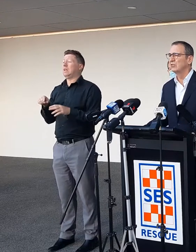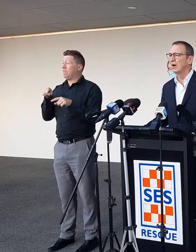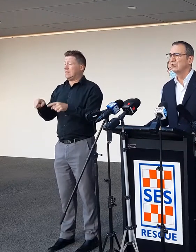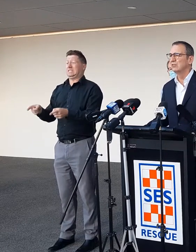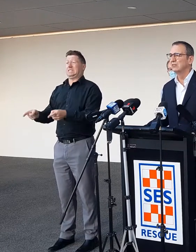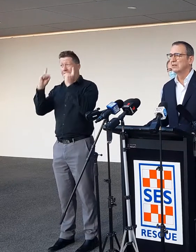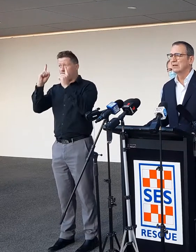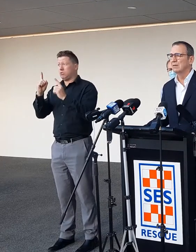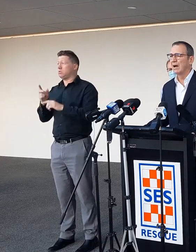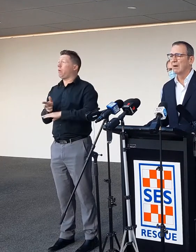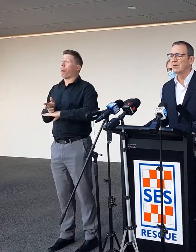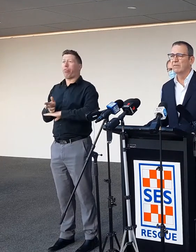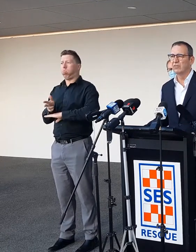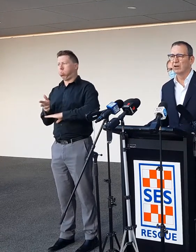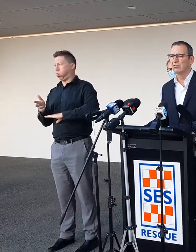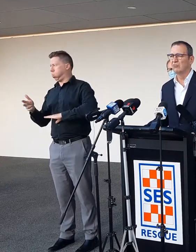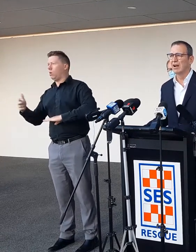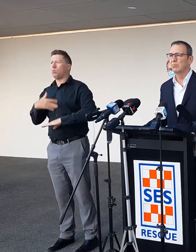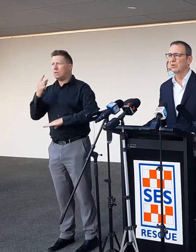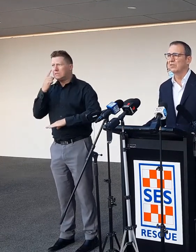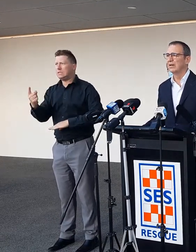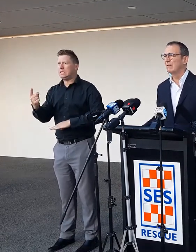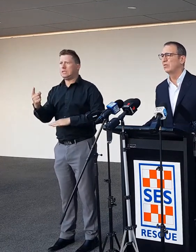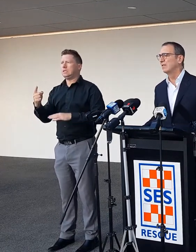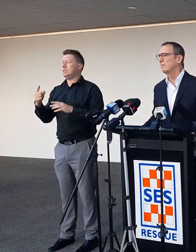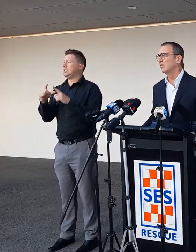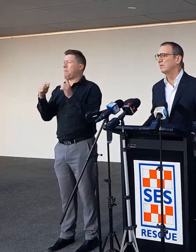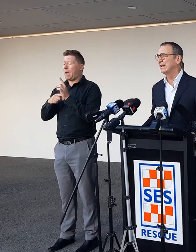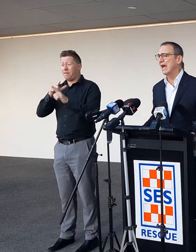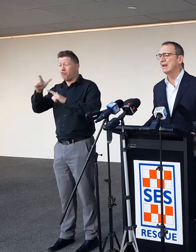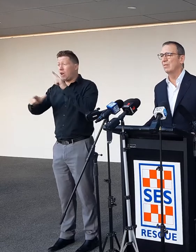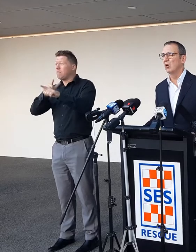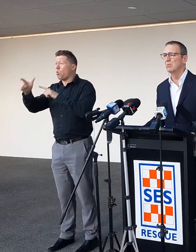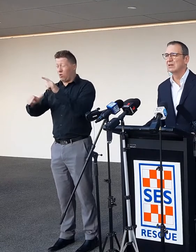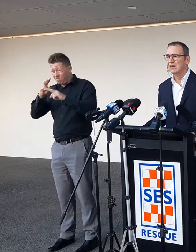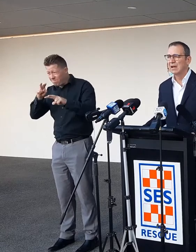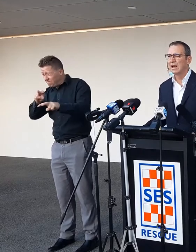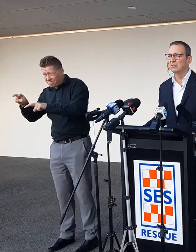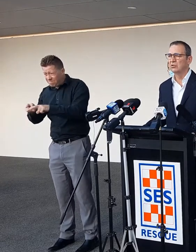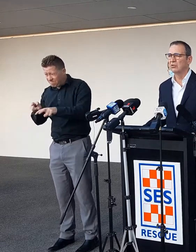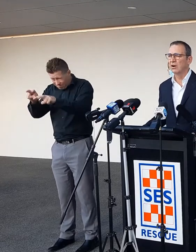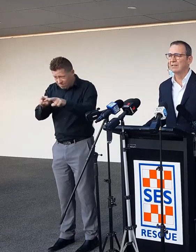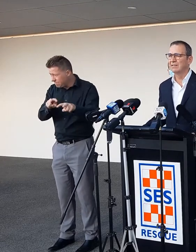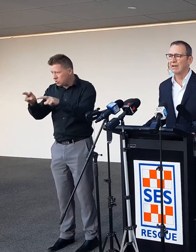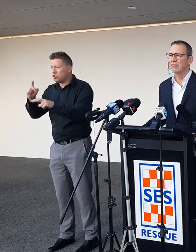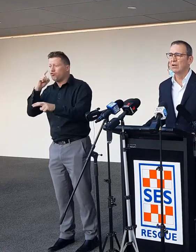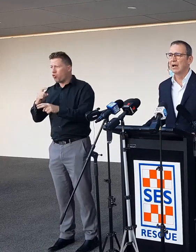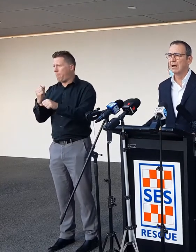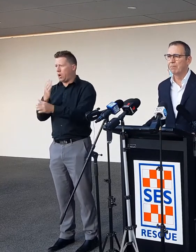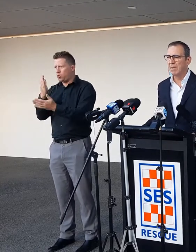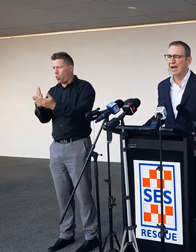dangerous situation. The Department of Infrastructure and Transport is doing everything they possibly can at the moment to create